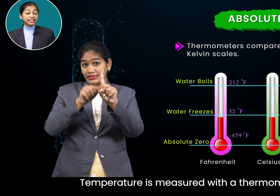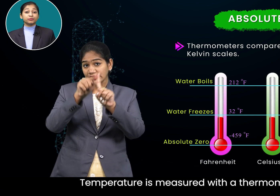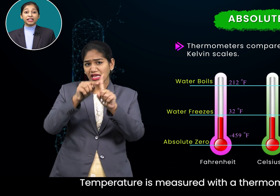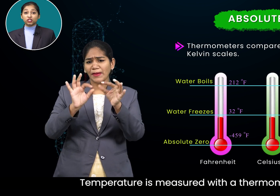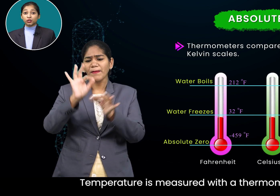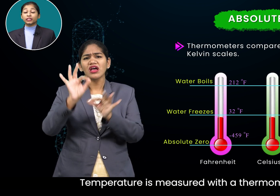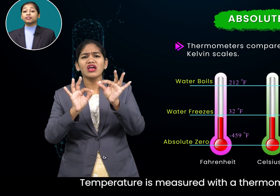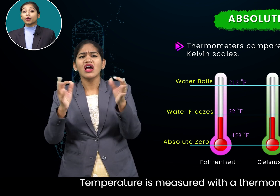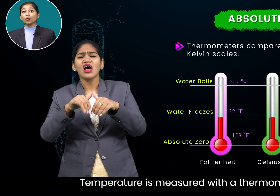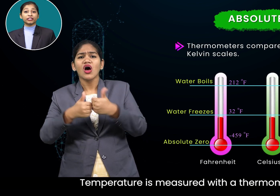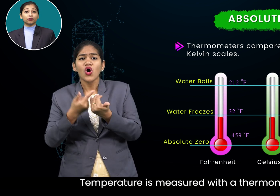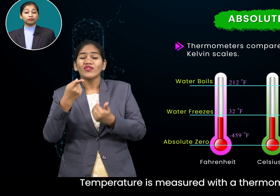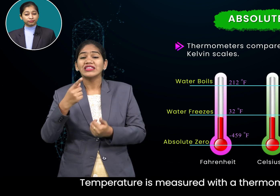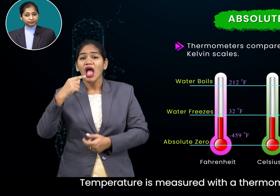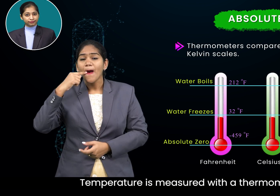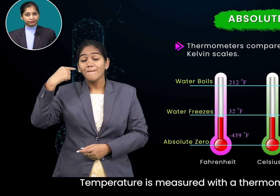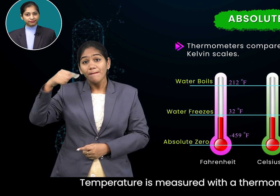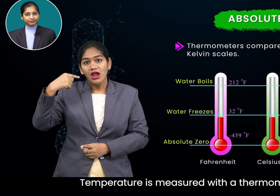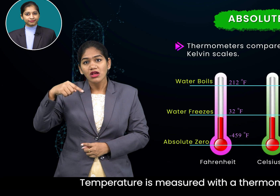Temperature is measured with a thermometer.